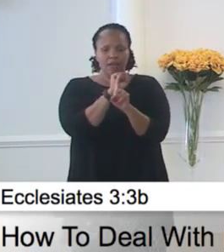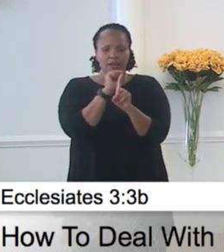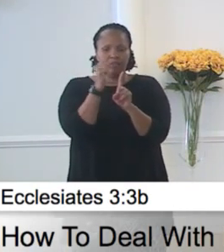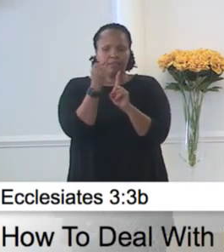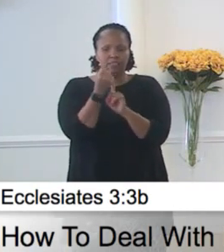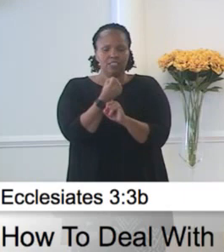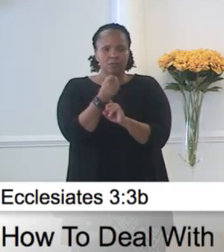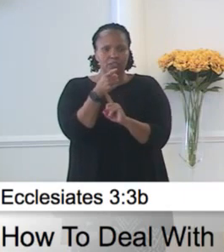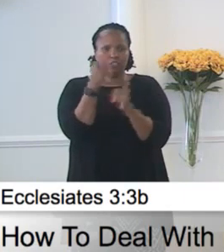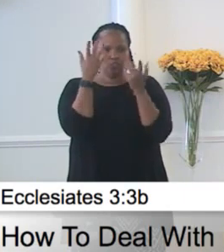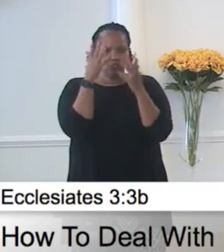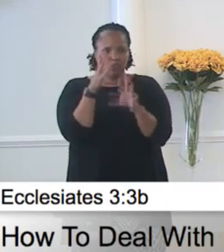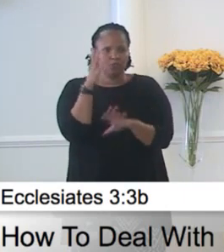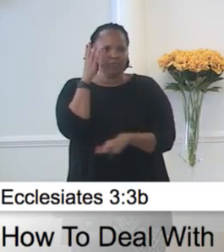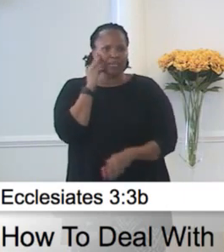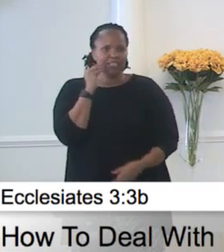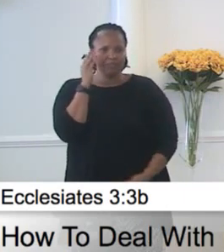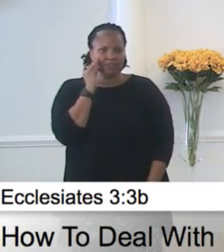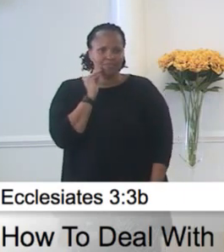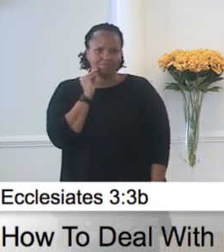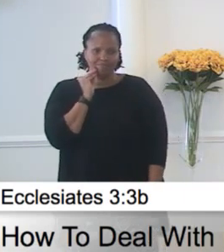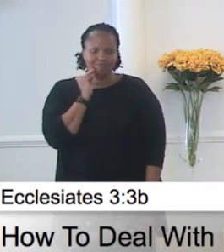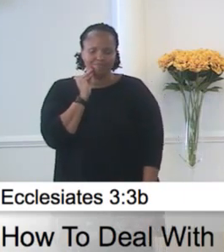find ourselves in,